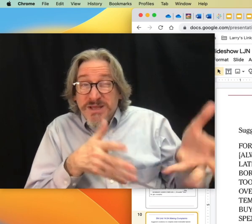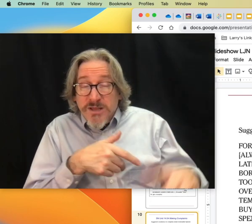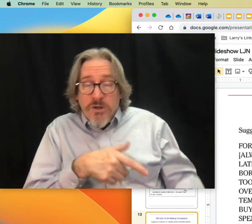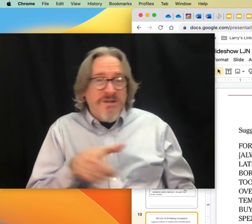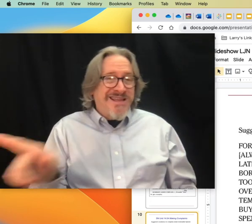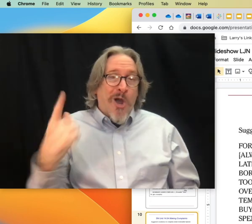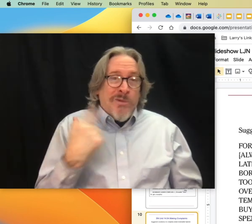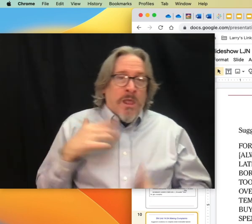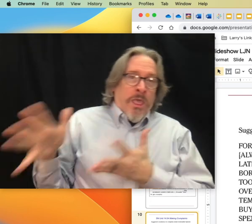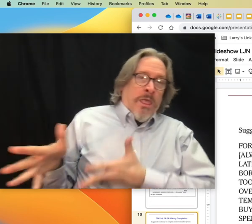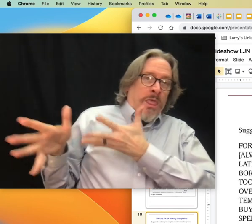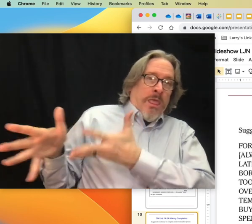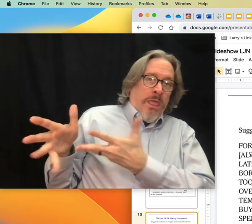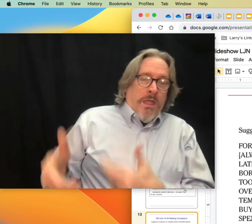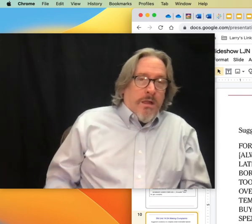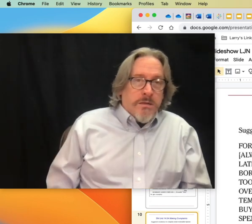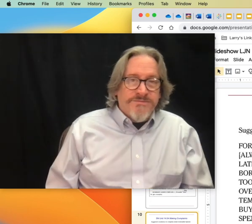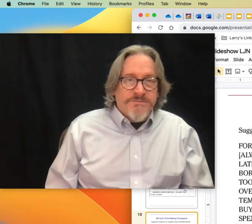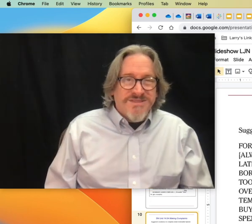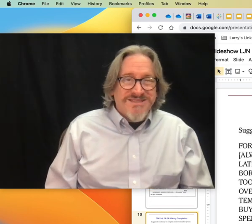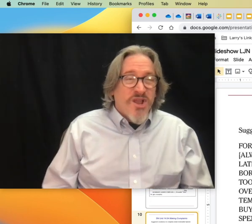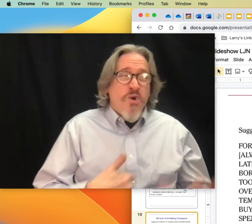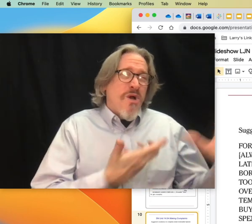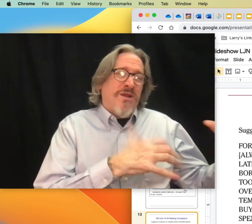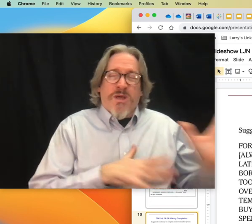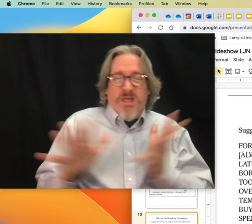wants to be alone.